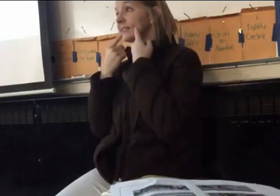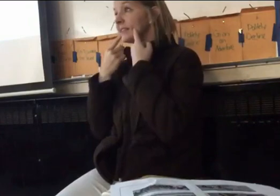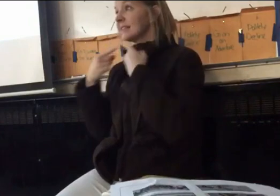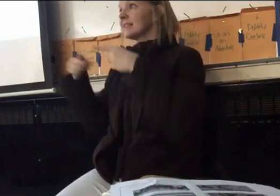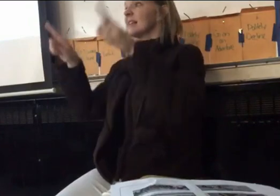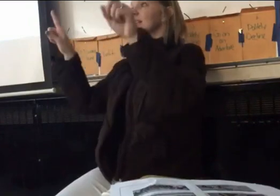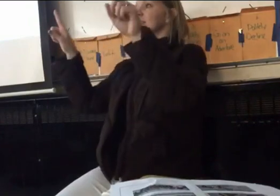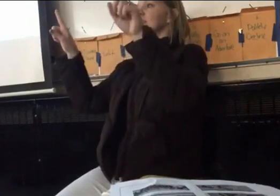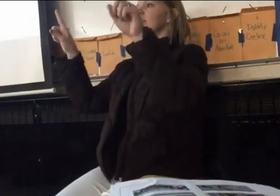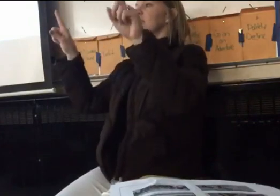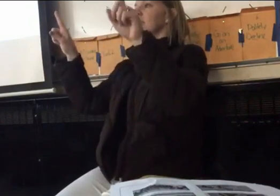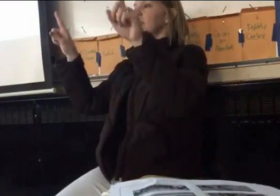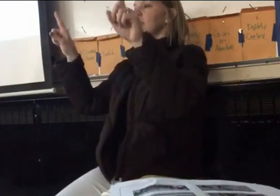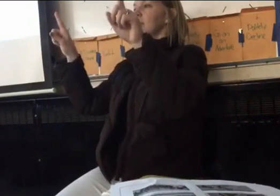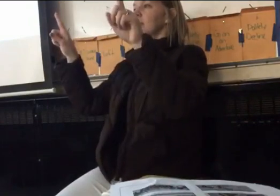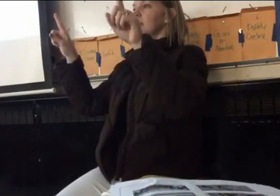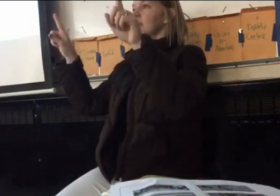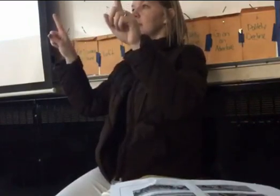successful